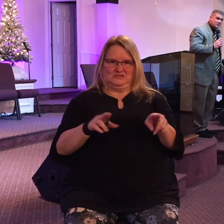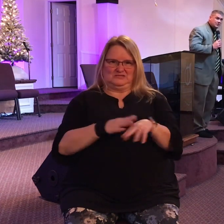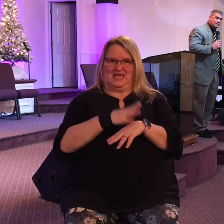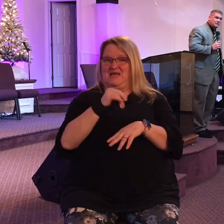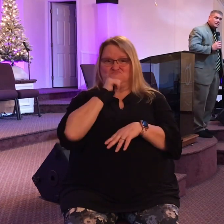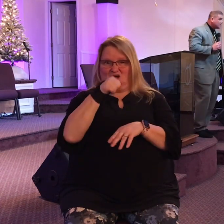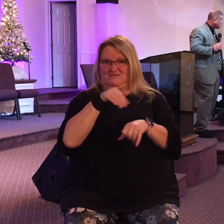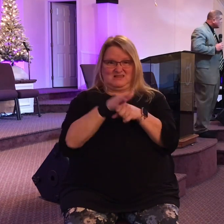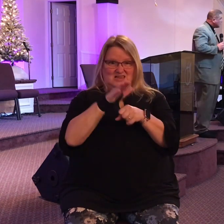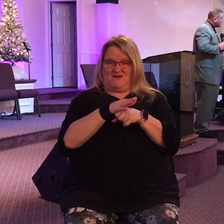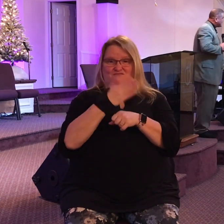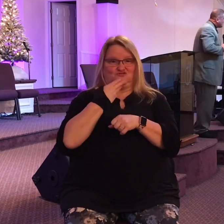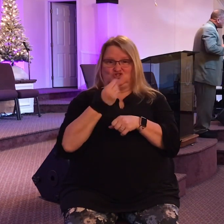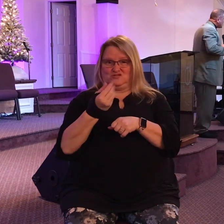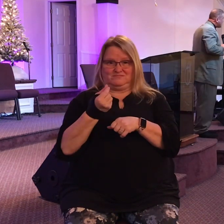pastor.